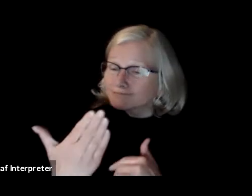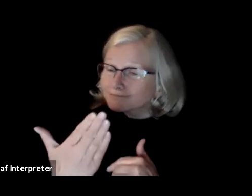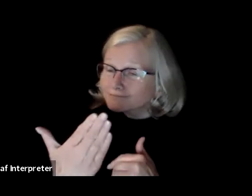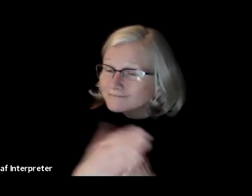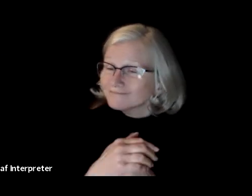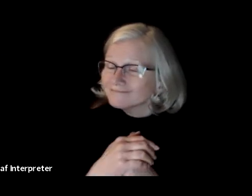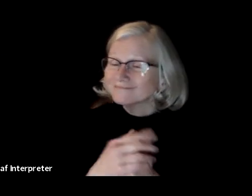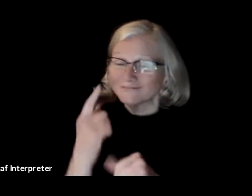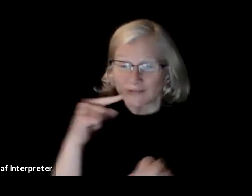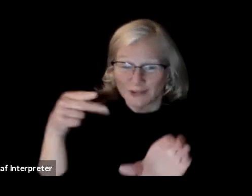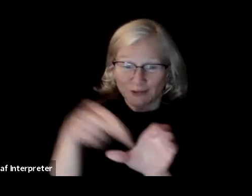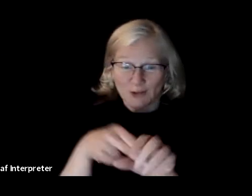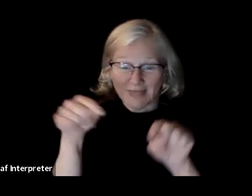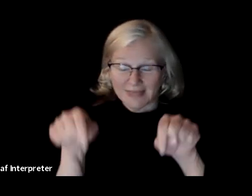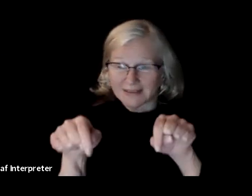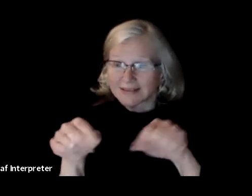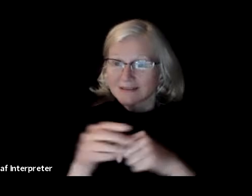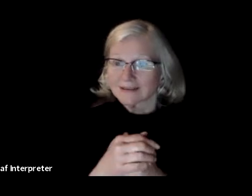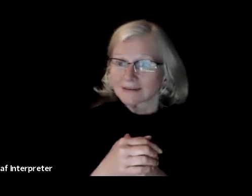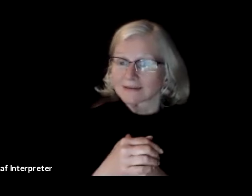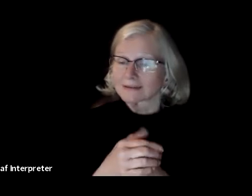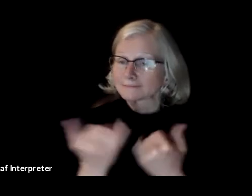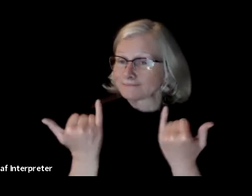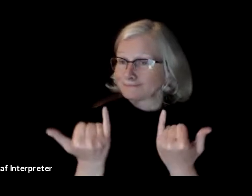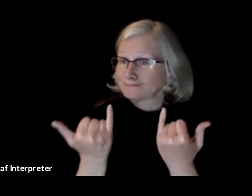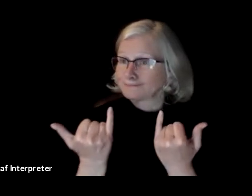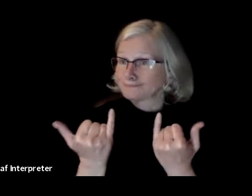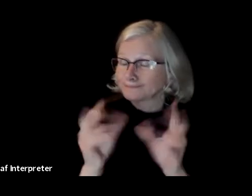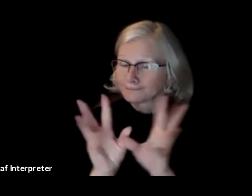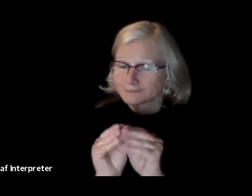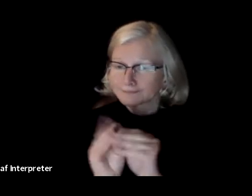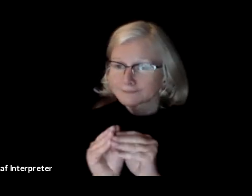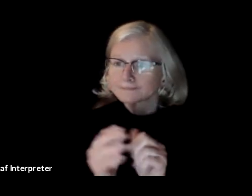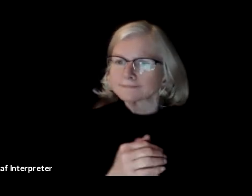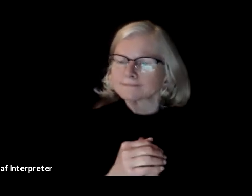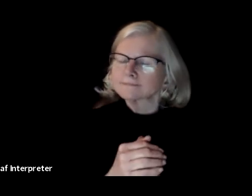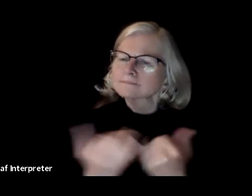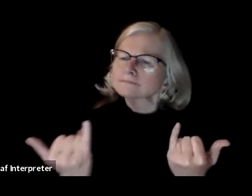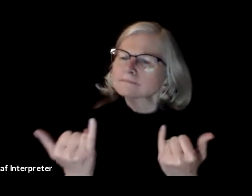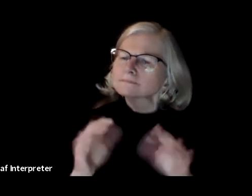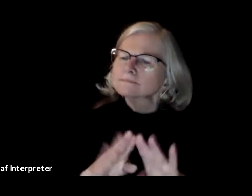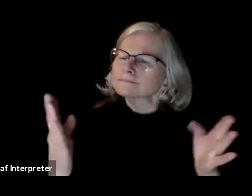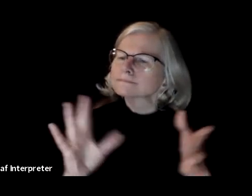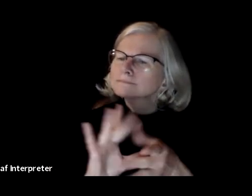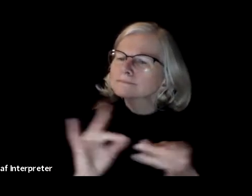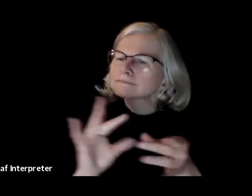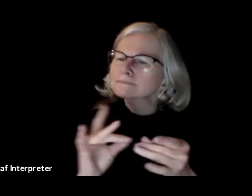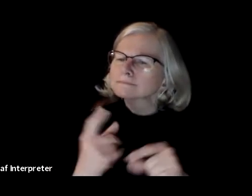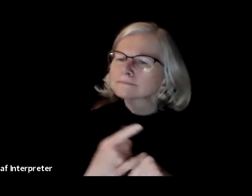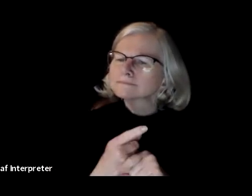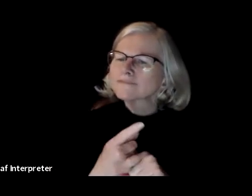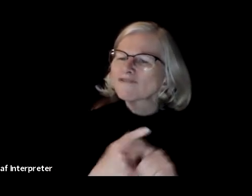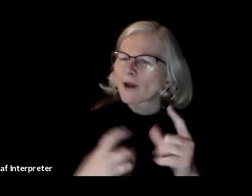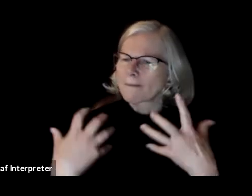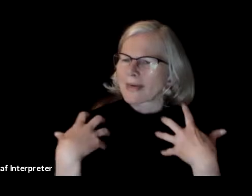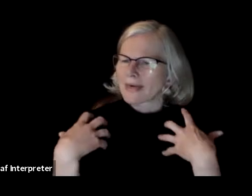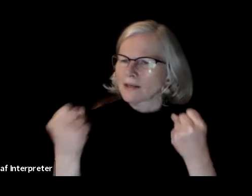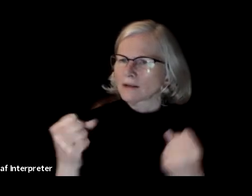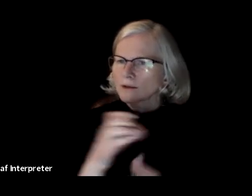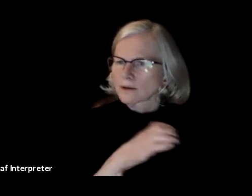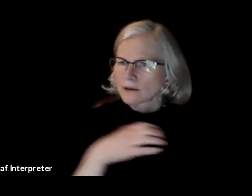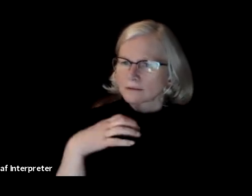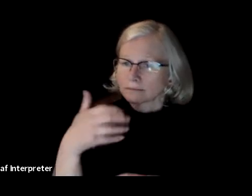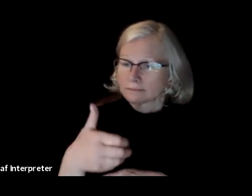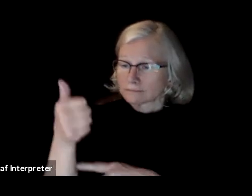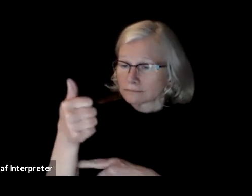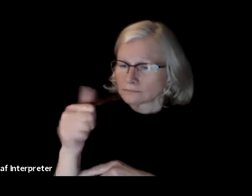briefing for March 25th. We'll start today with opening comments from Health Commissioner Jan Malcolm, Infectious Disease Director Chris Earsman, and Office